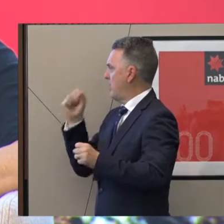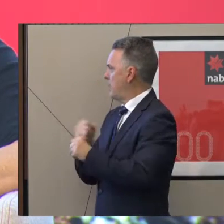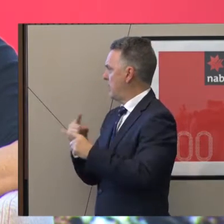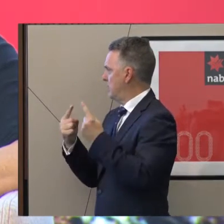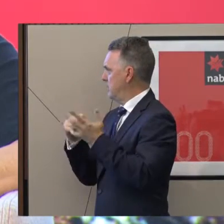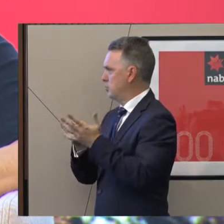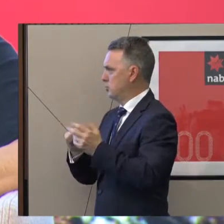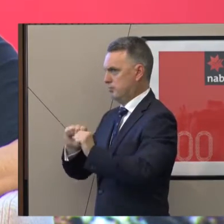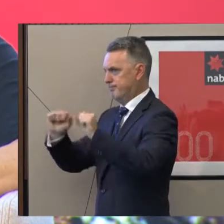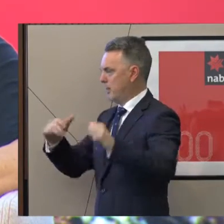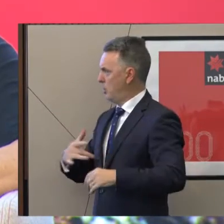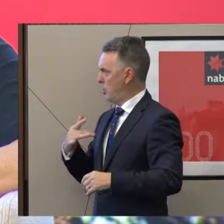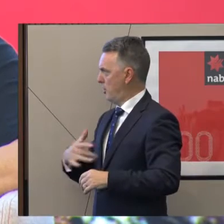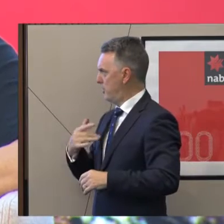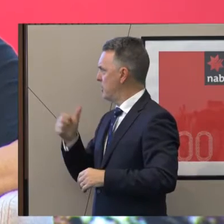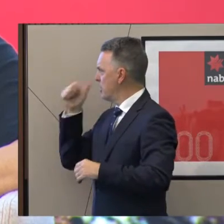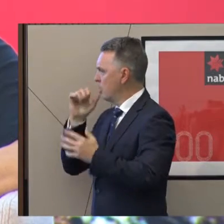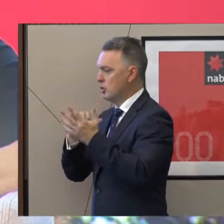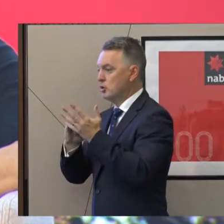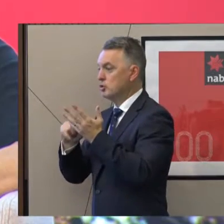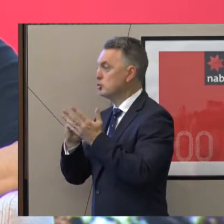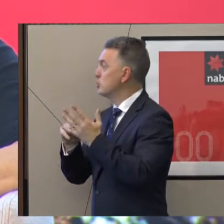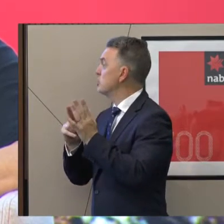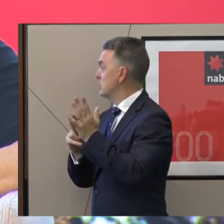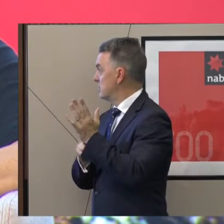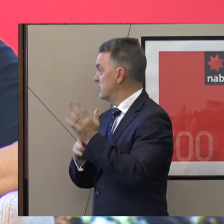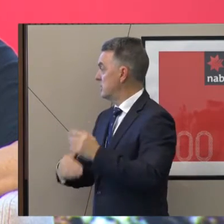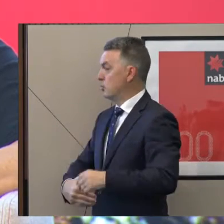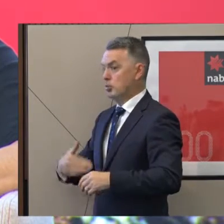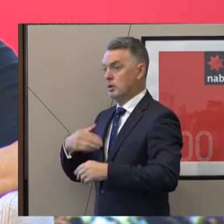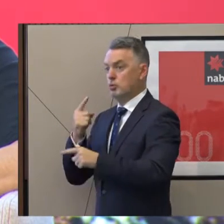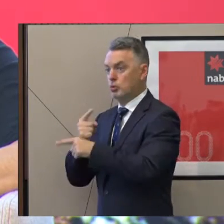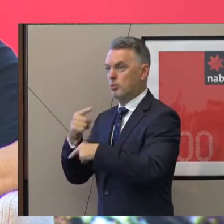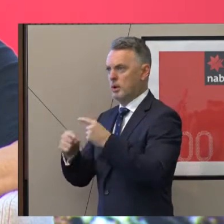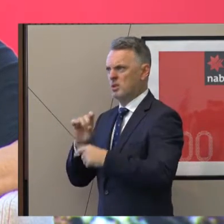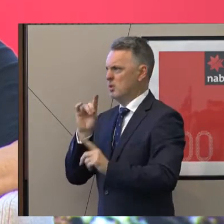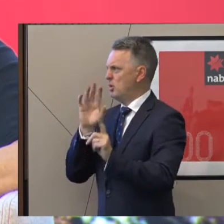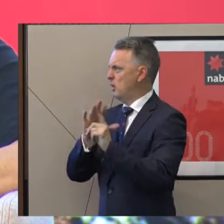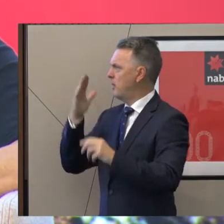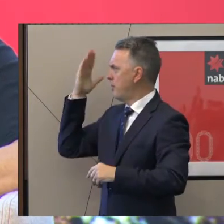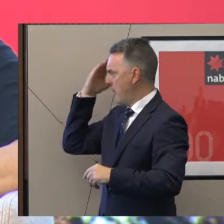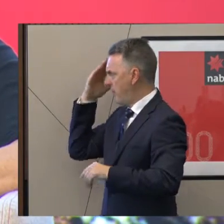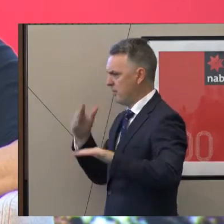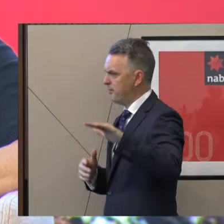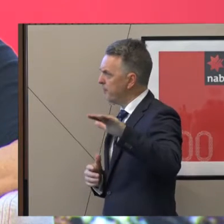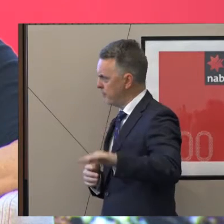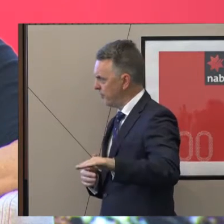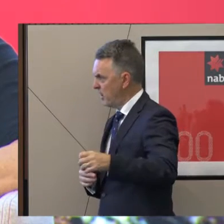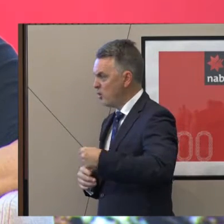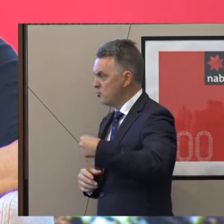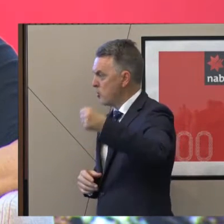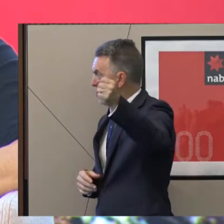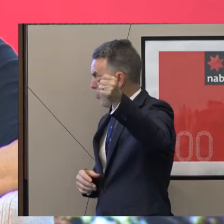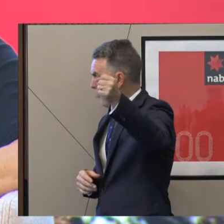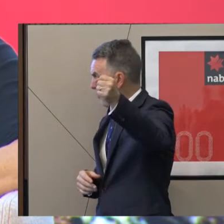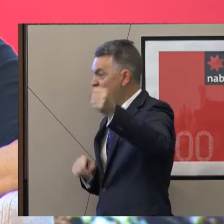lives. I know Susan Arthur talked this morning about being a mother of a child, that it's been removed.